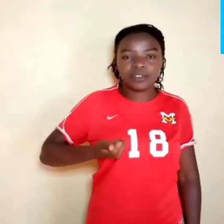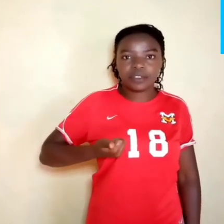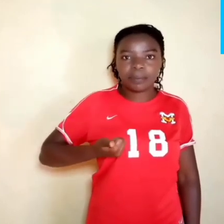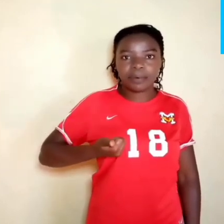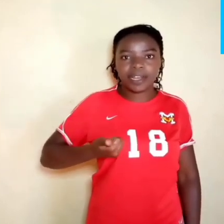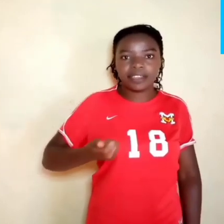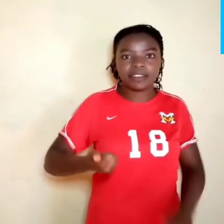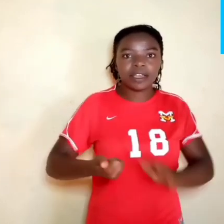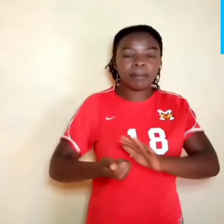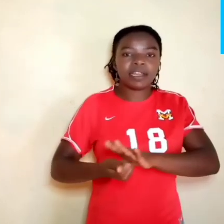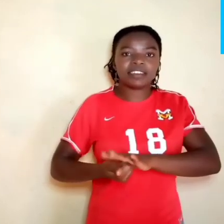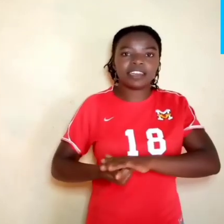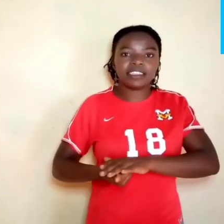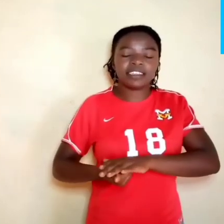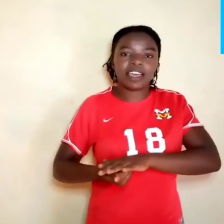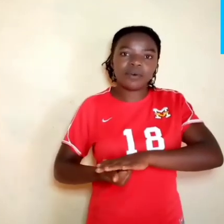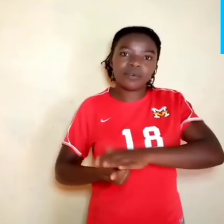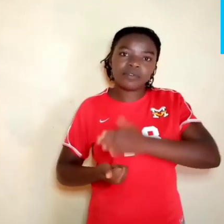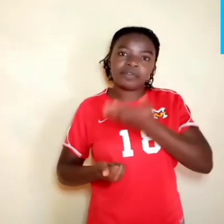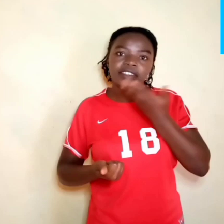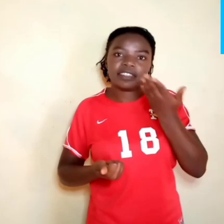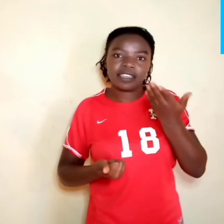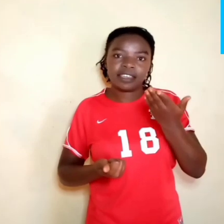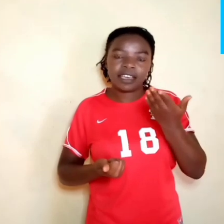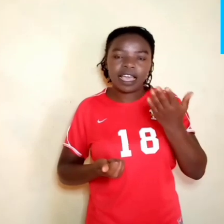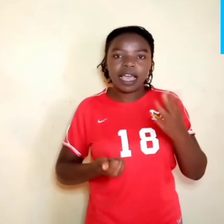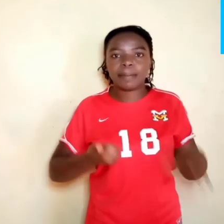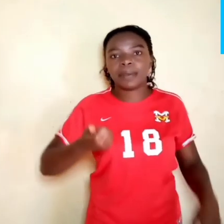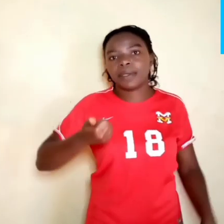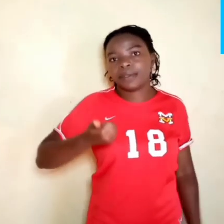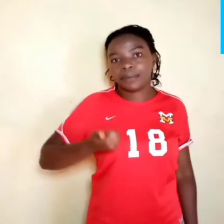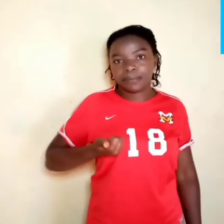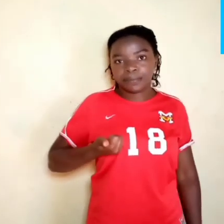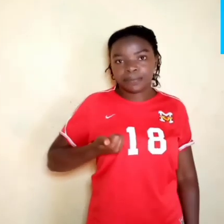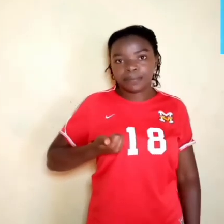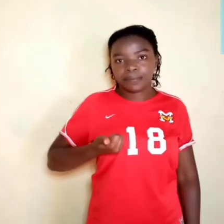put it on the breast, but right now facing up.